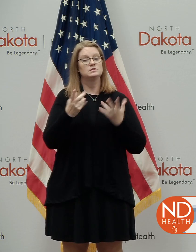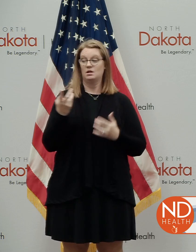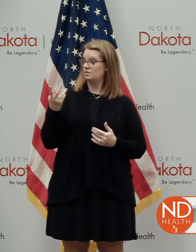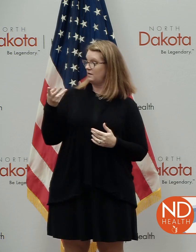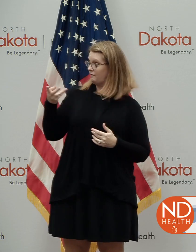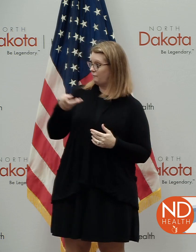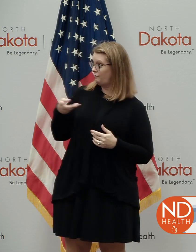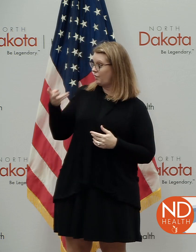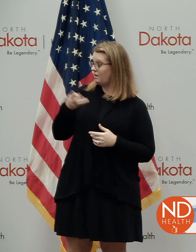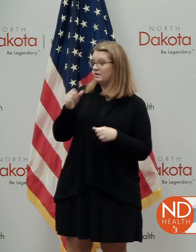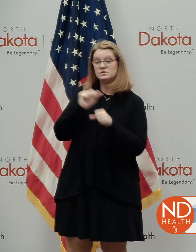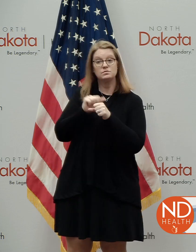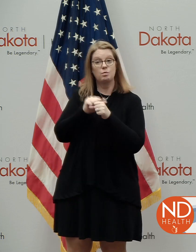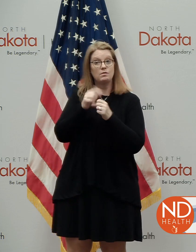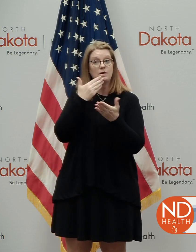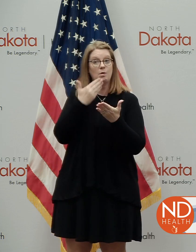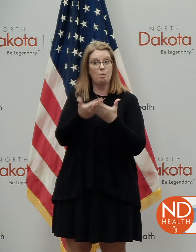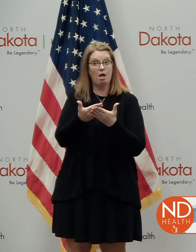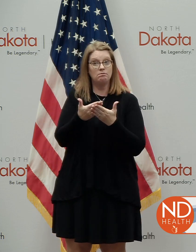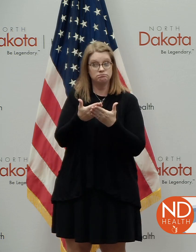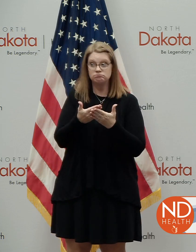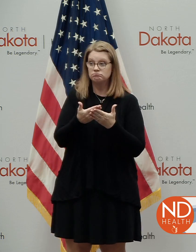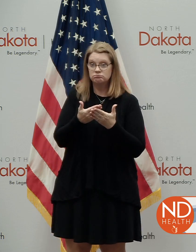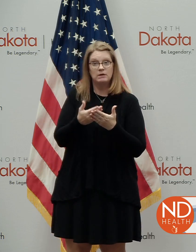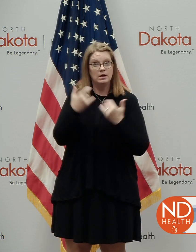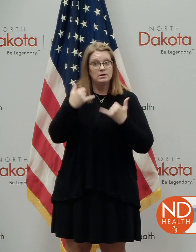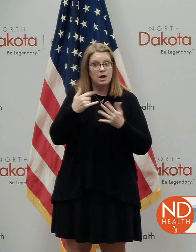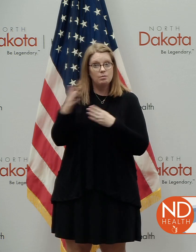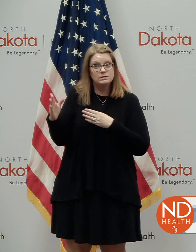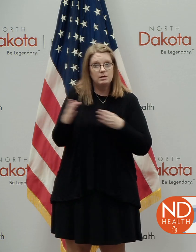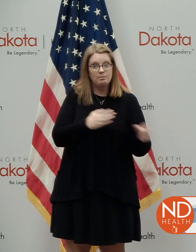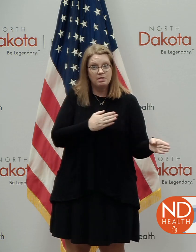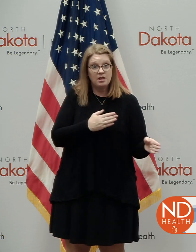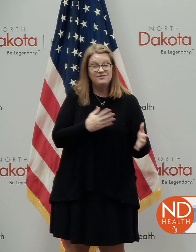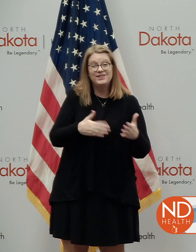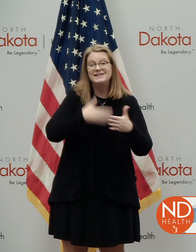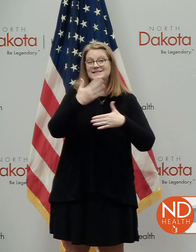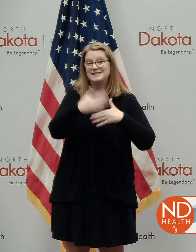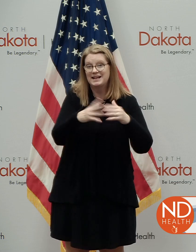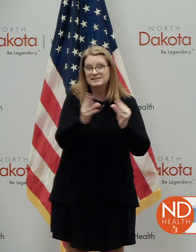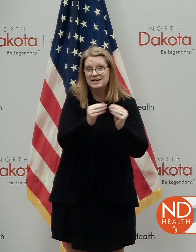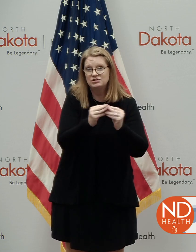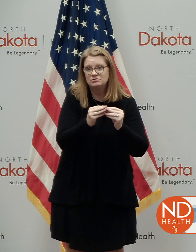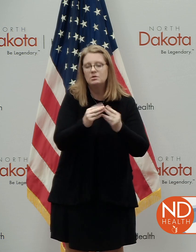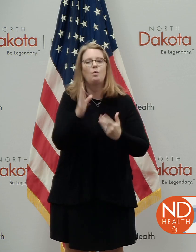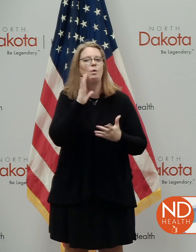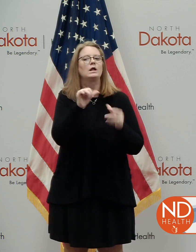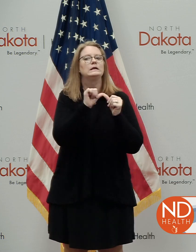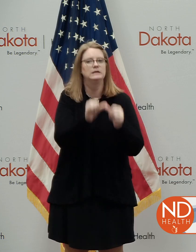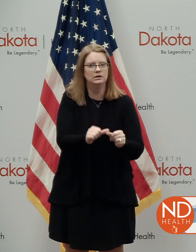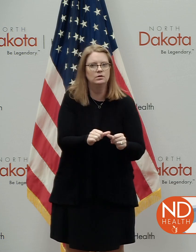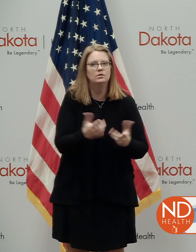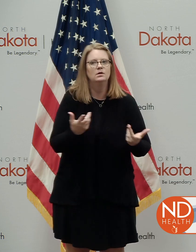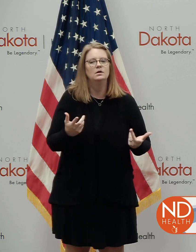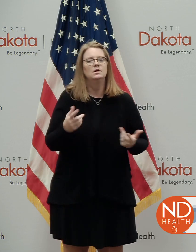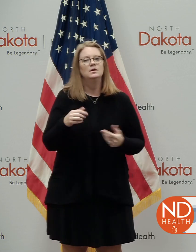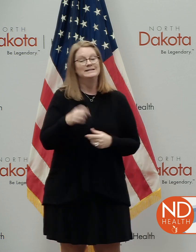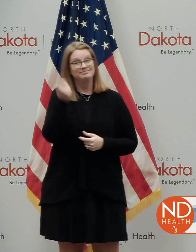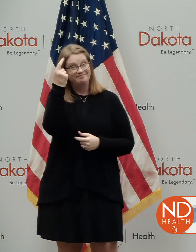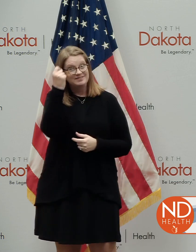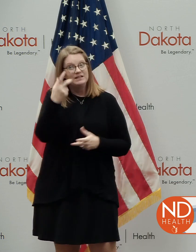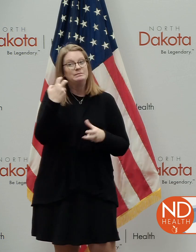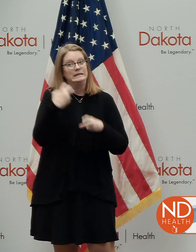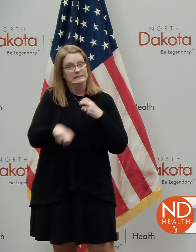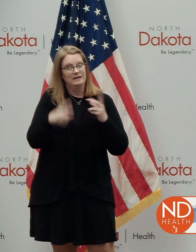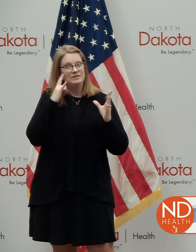legislative leaders have been working well together, and I hope that as we plan for this next legislative session, that continues, as there's going to be a lot of tough decisions